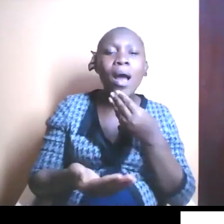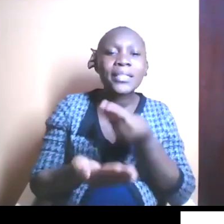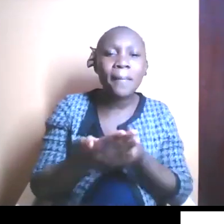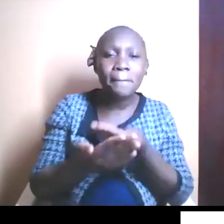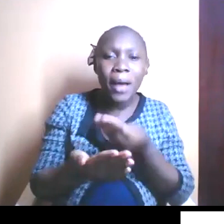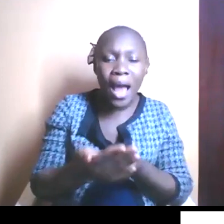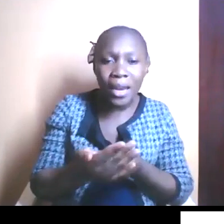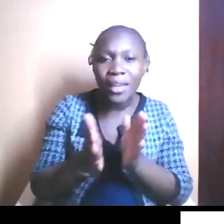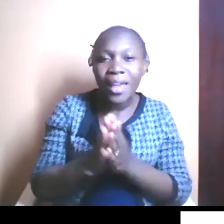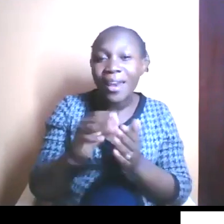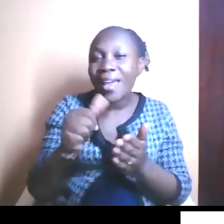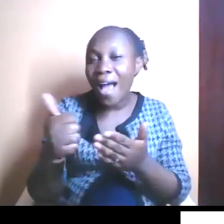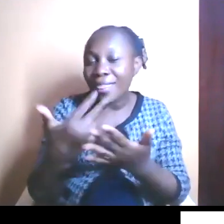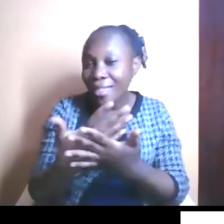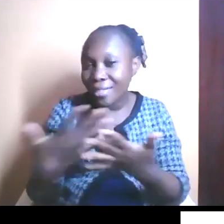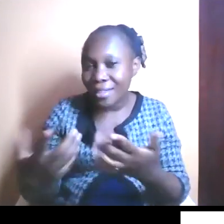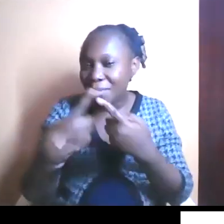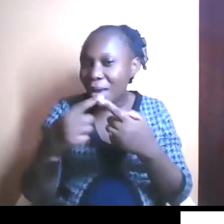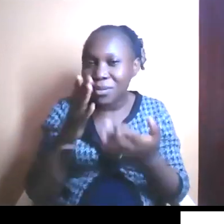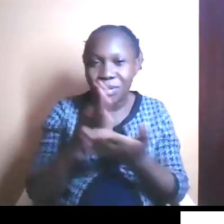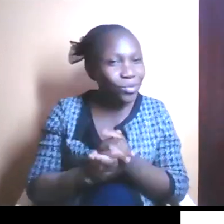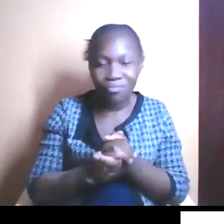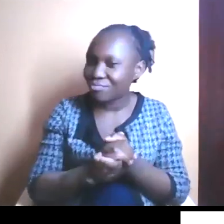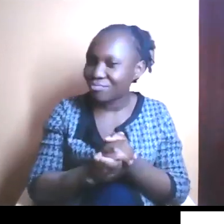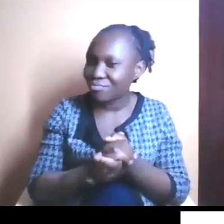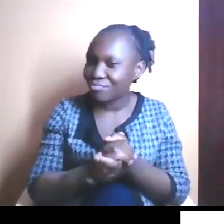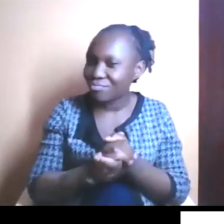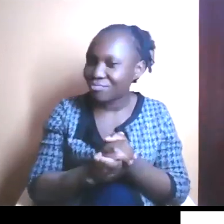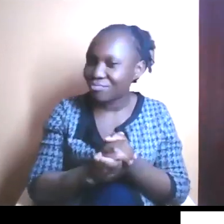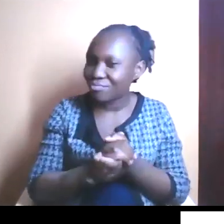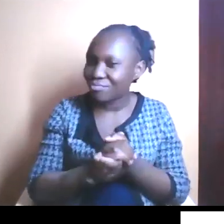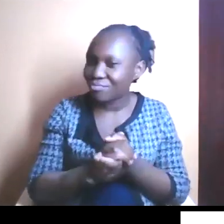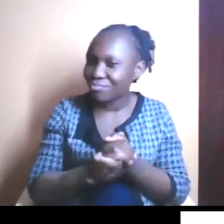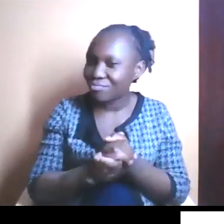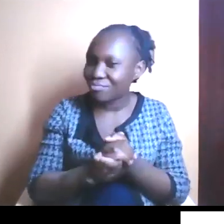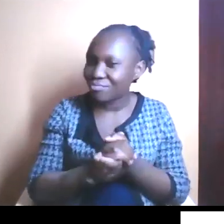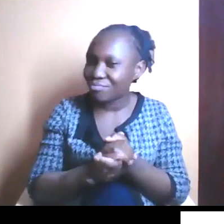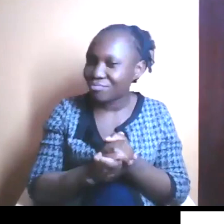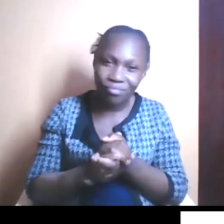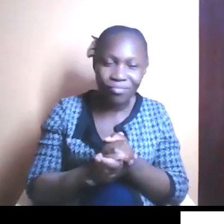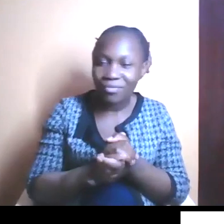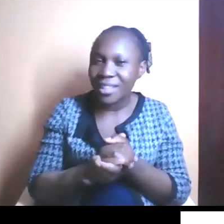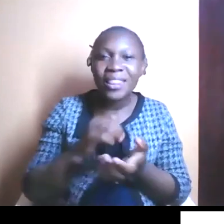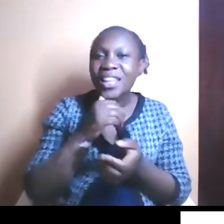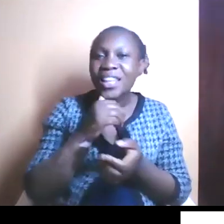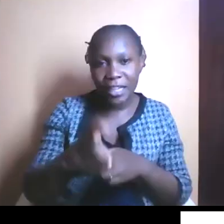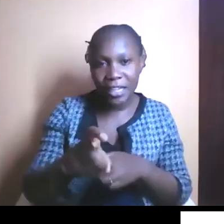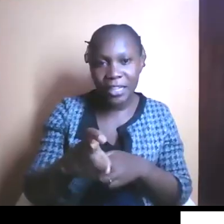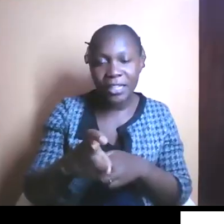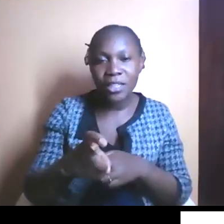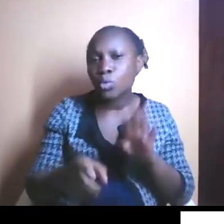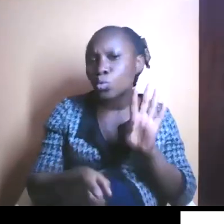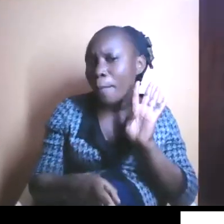actually, sometimes it's non-monetary. Some people just need to be listened to. So you can give them the gift of